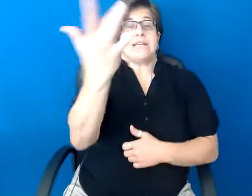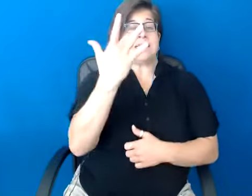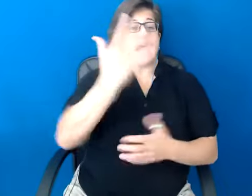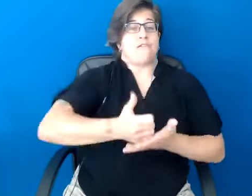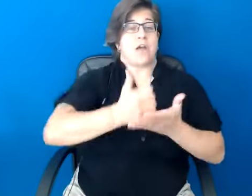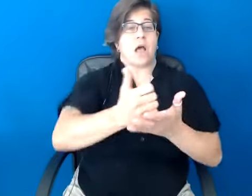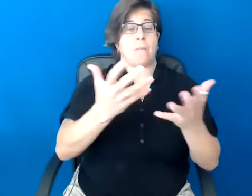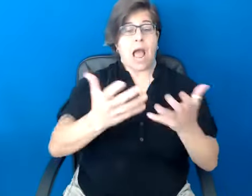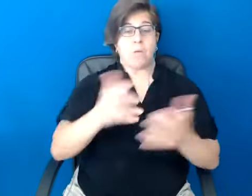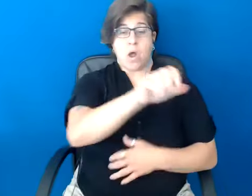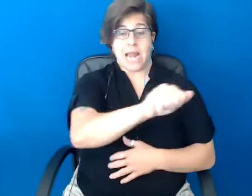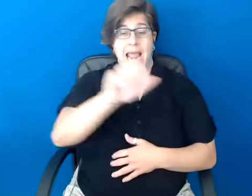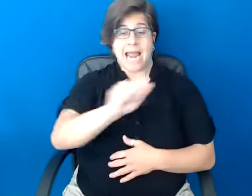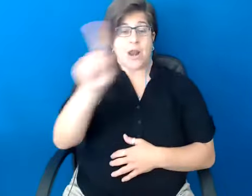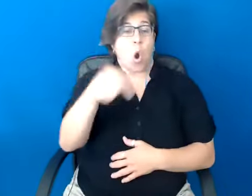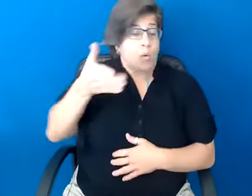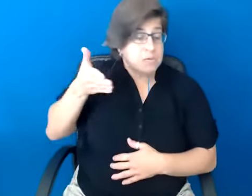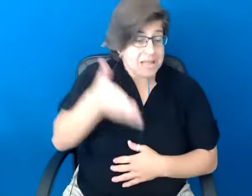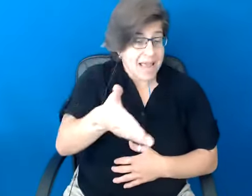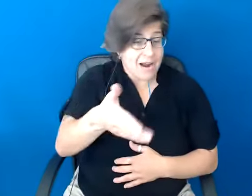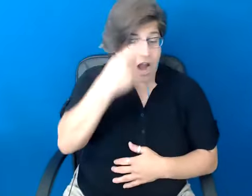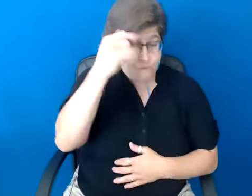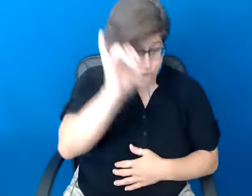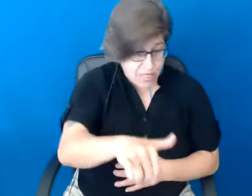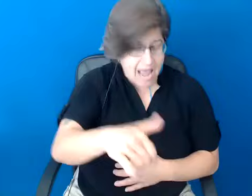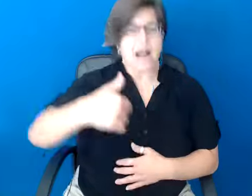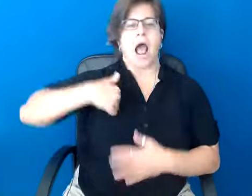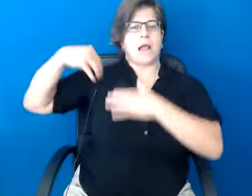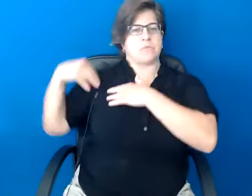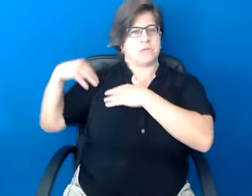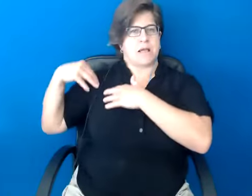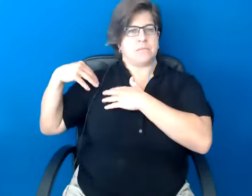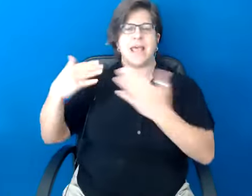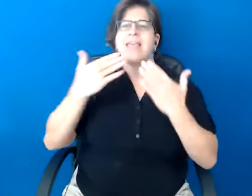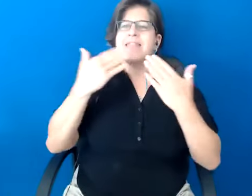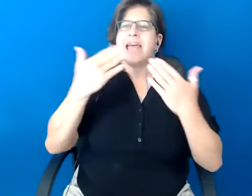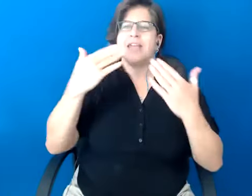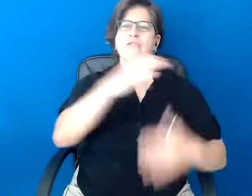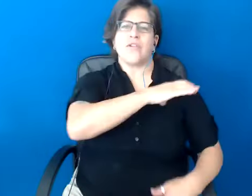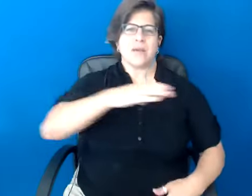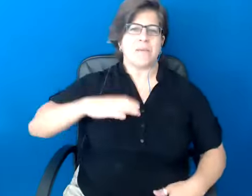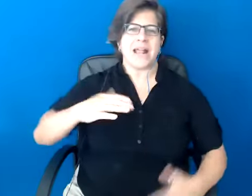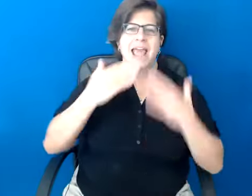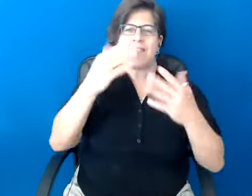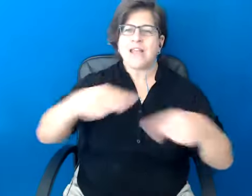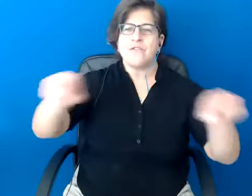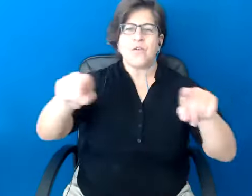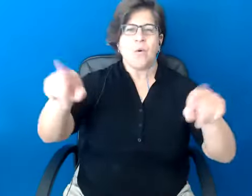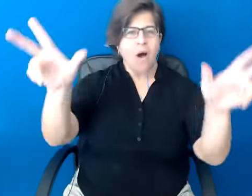anyone anywhere reaches out for help. I want the hand of AA always to be there, and for that, I'm responsible. So thank you to